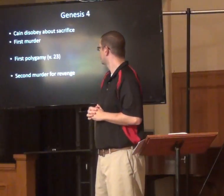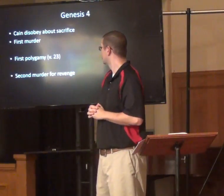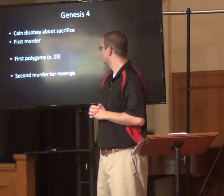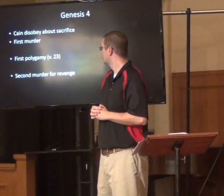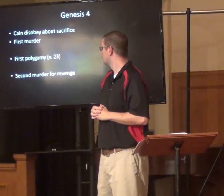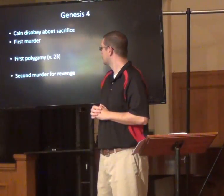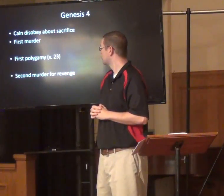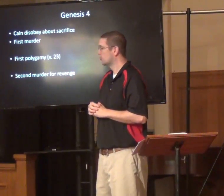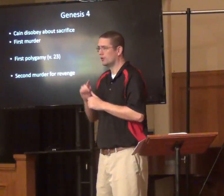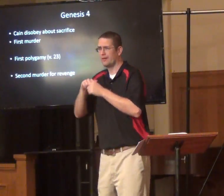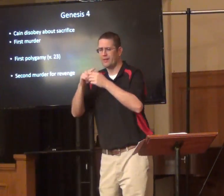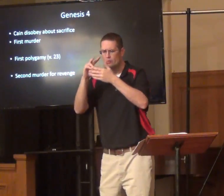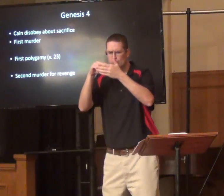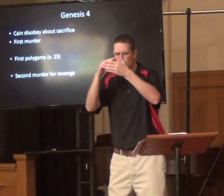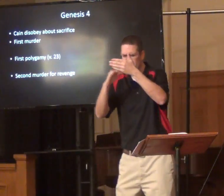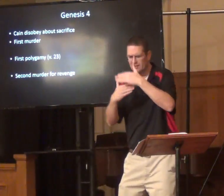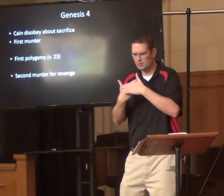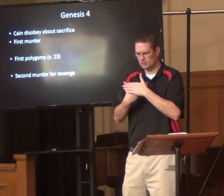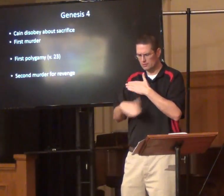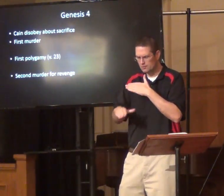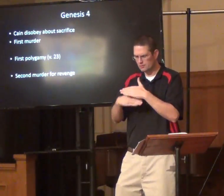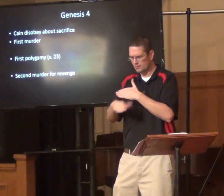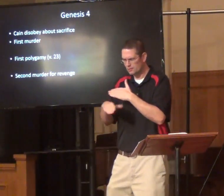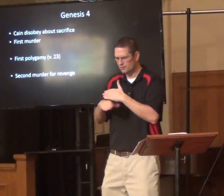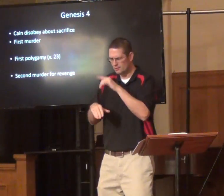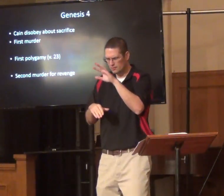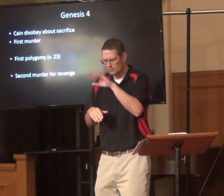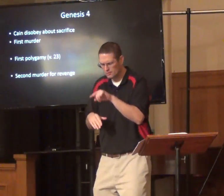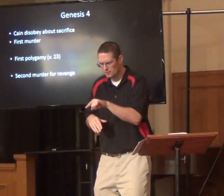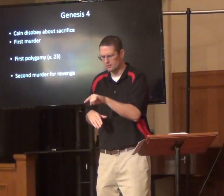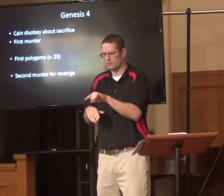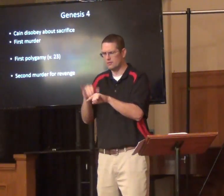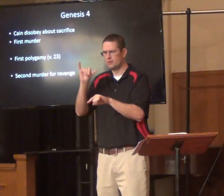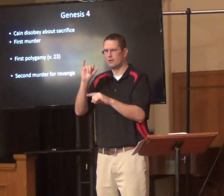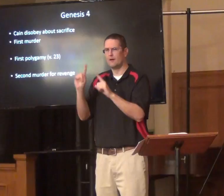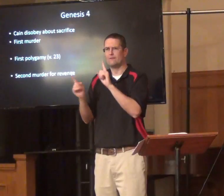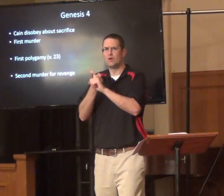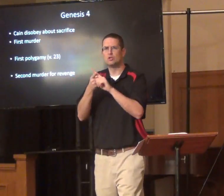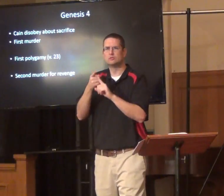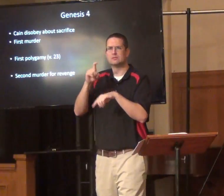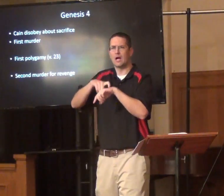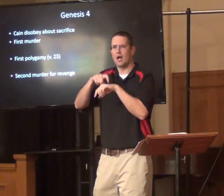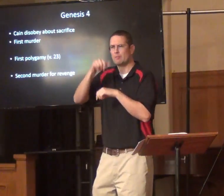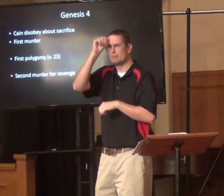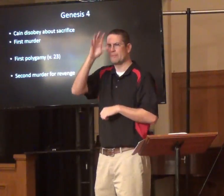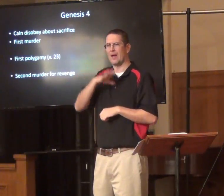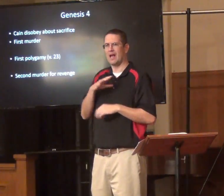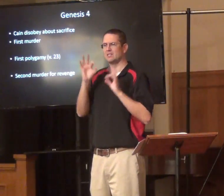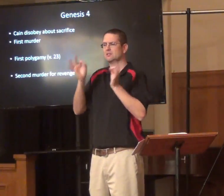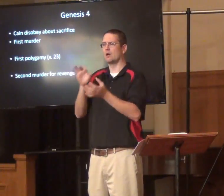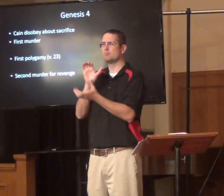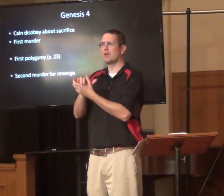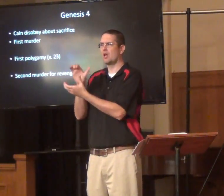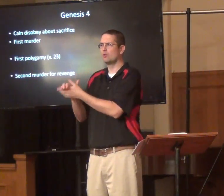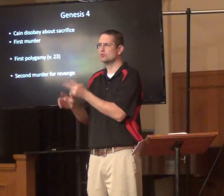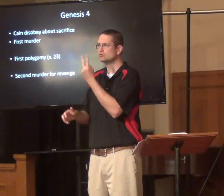his brother. Then you read on about there were more children born. For the first